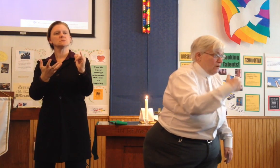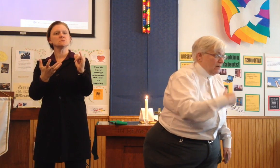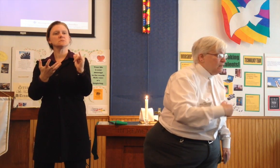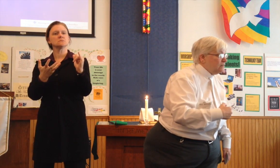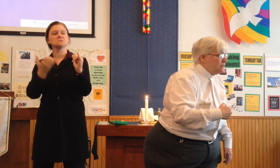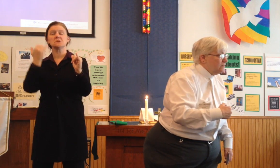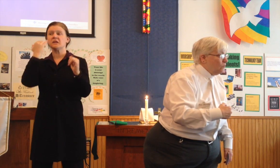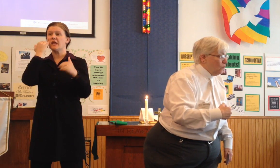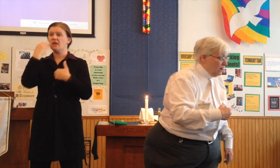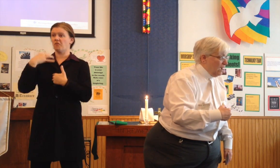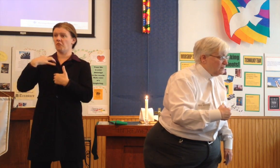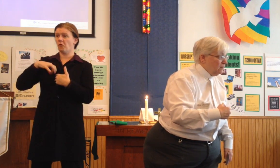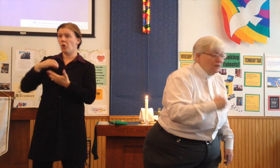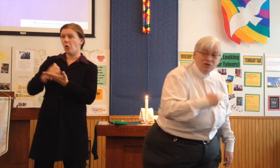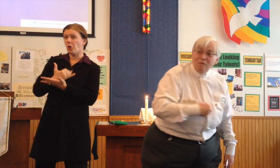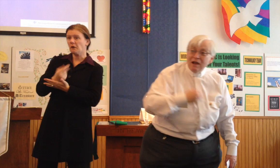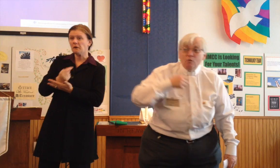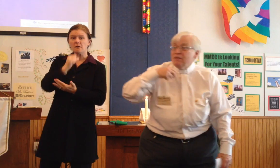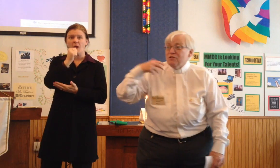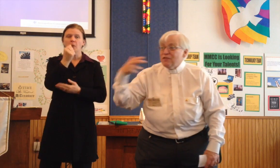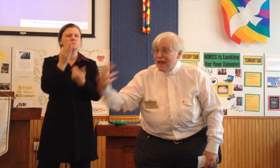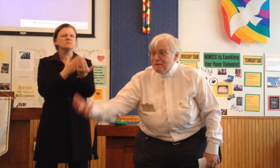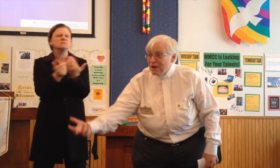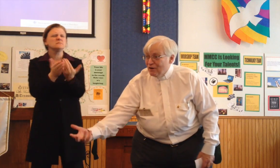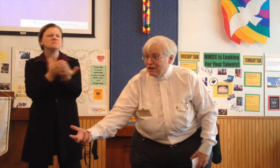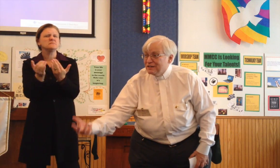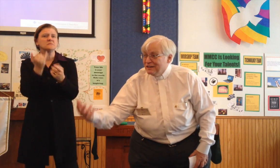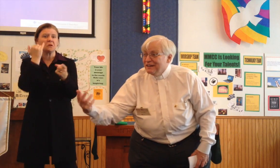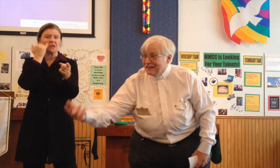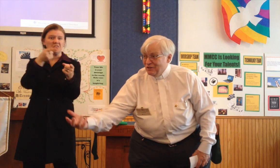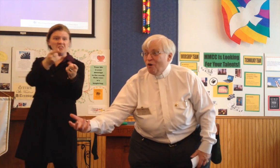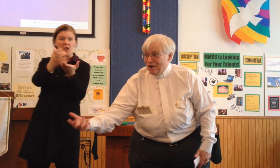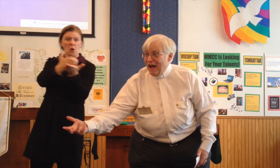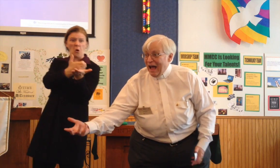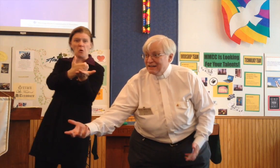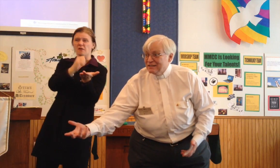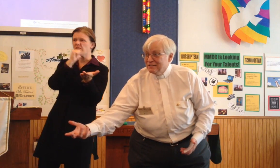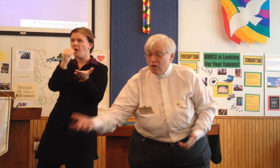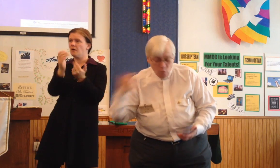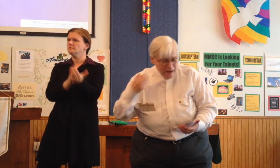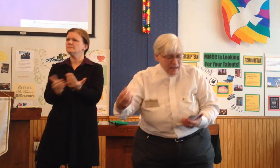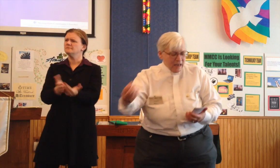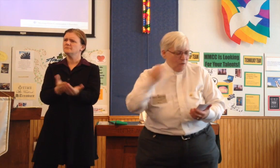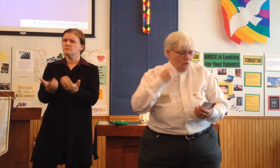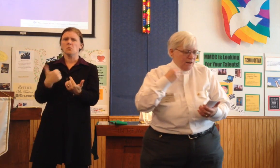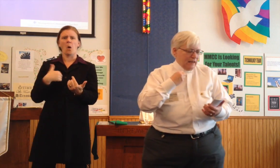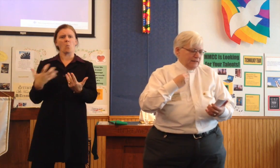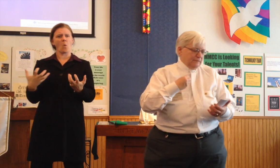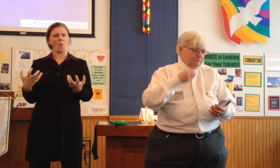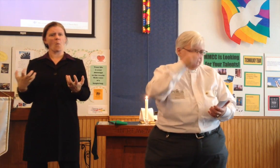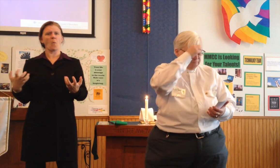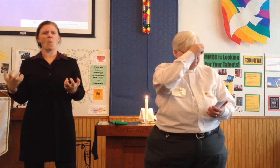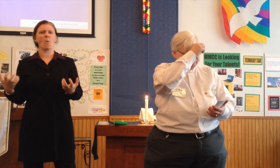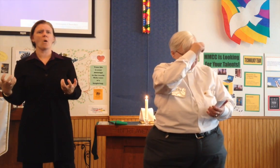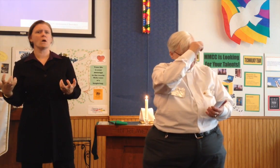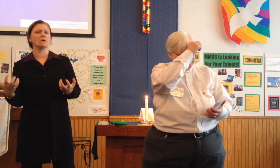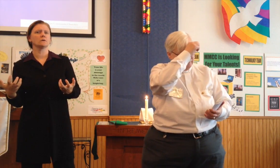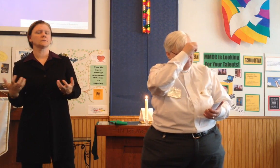we merit it or not, no matter whether they merit it or not, we want it.